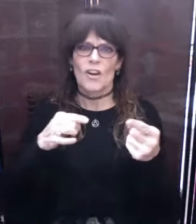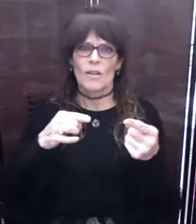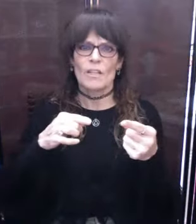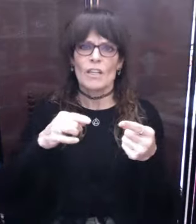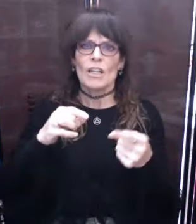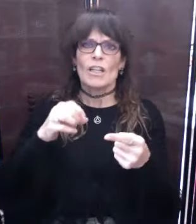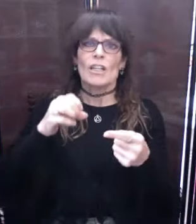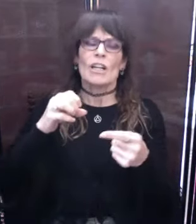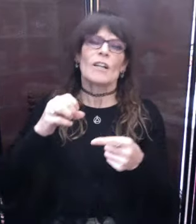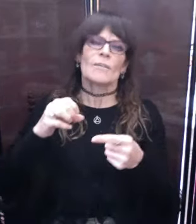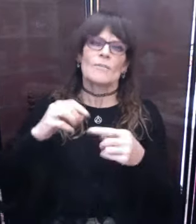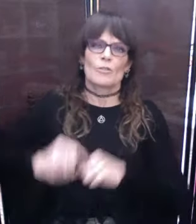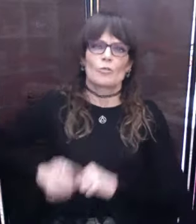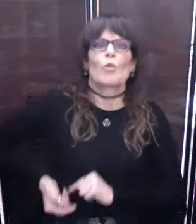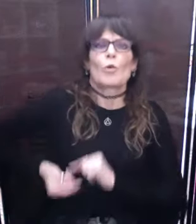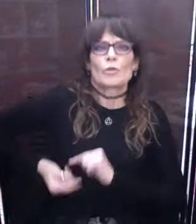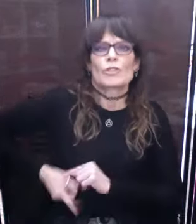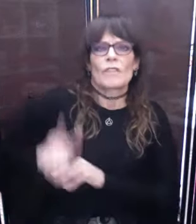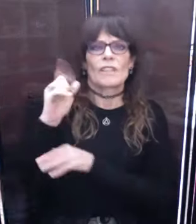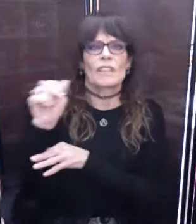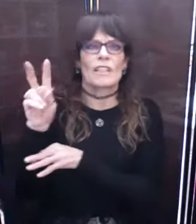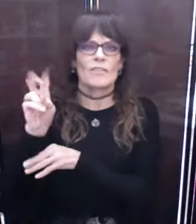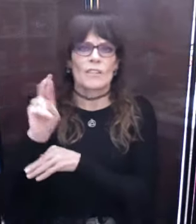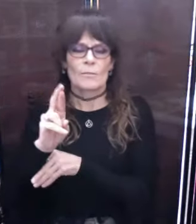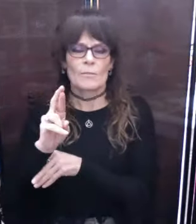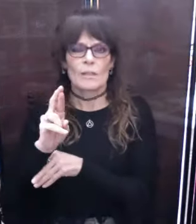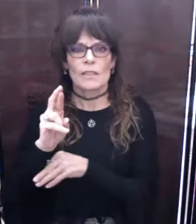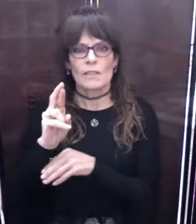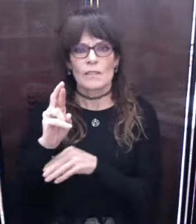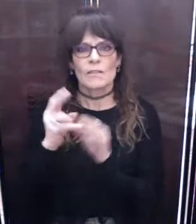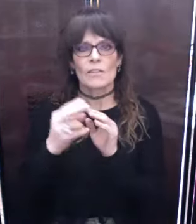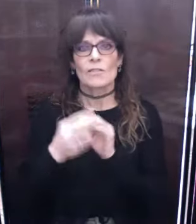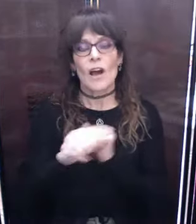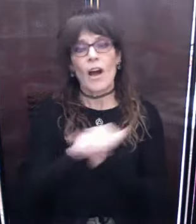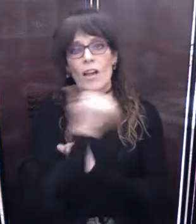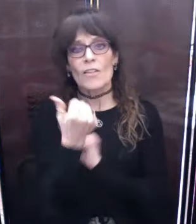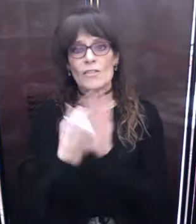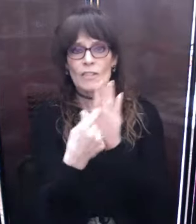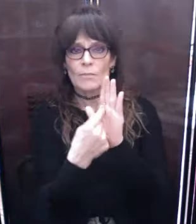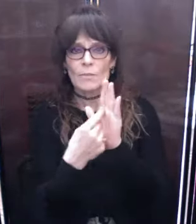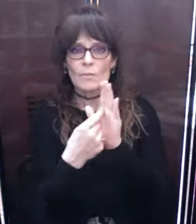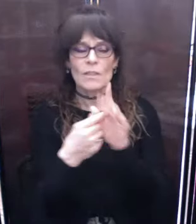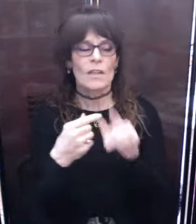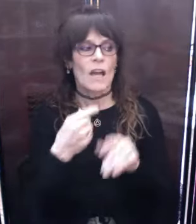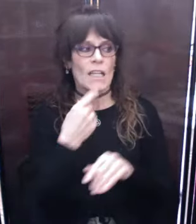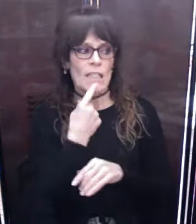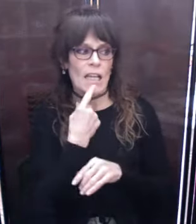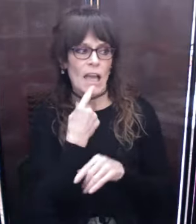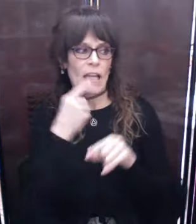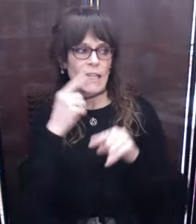alcoholism. When I start to drink, I can't control how much. And when I say I'm not going to drink, I do anyways. That's